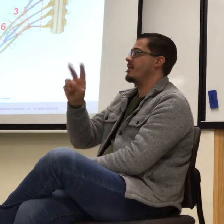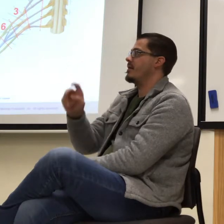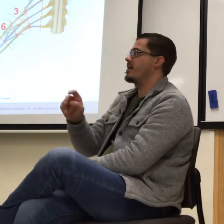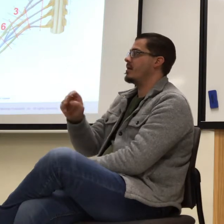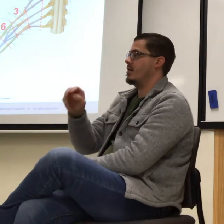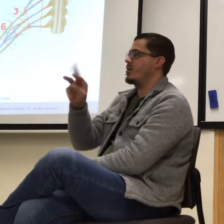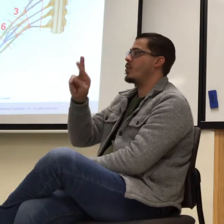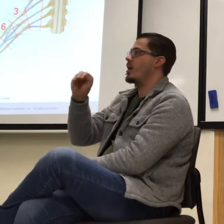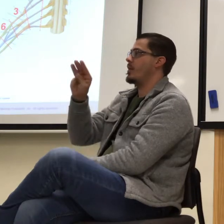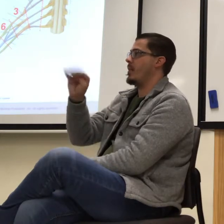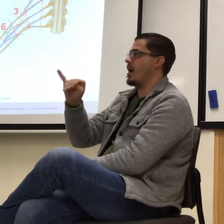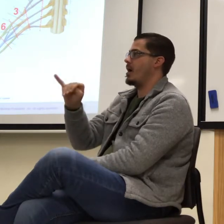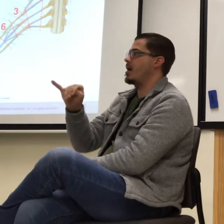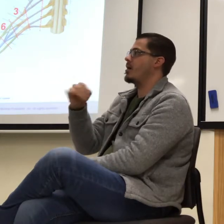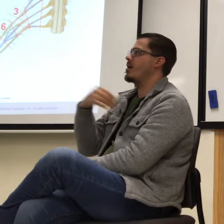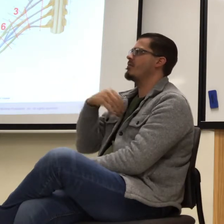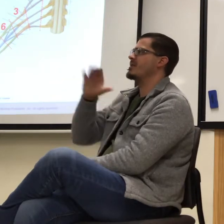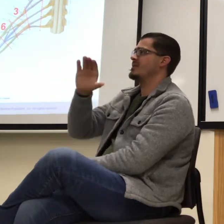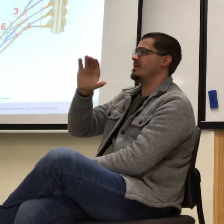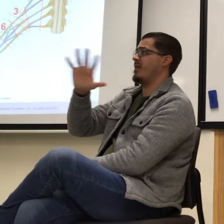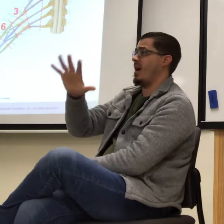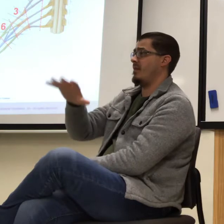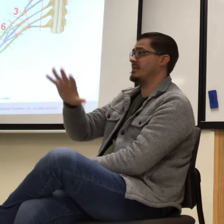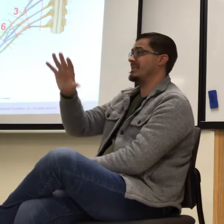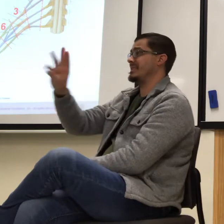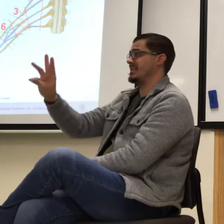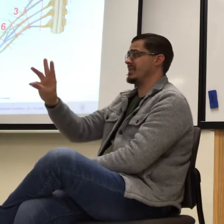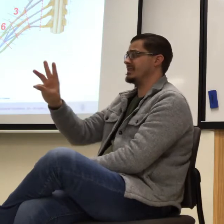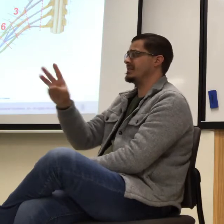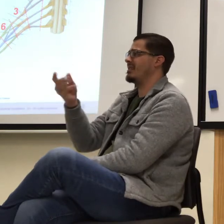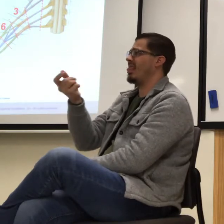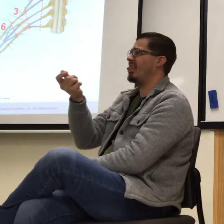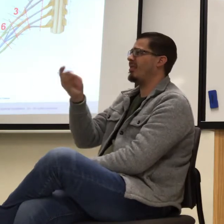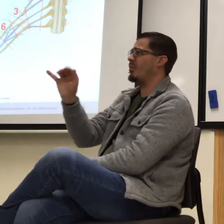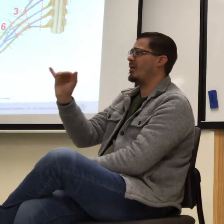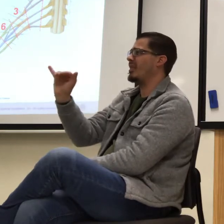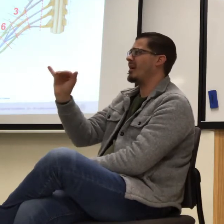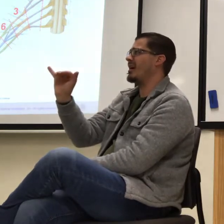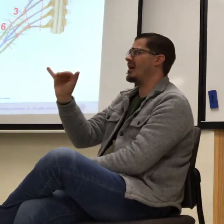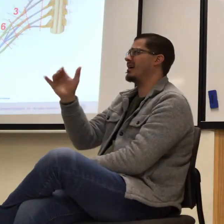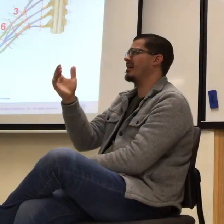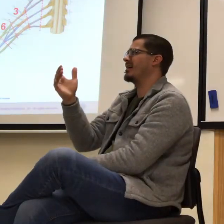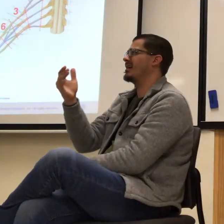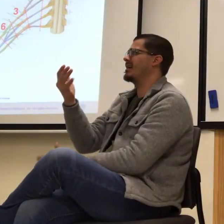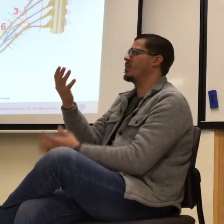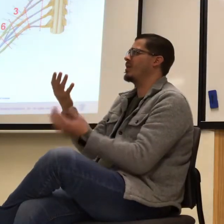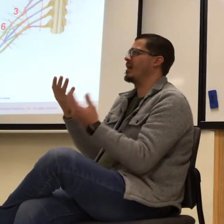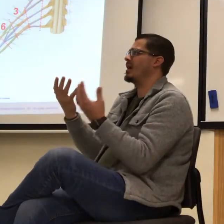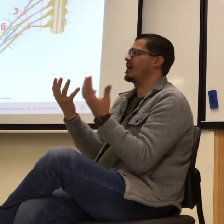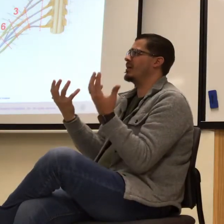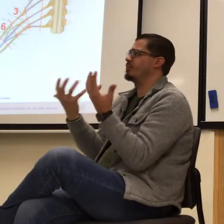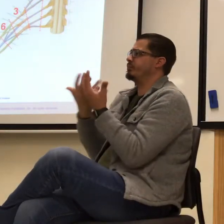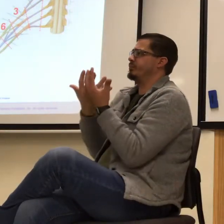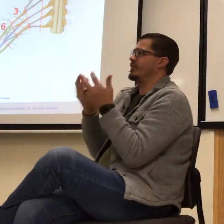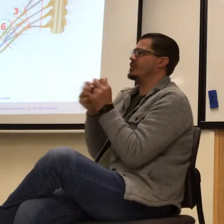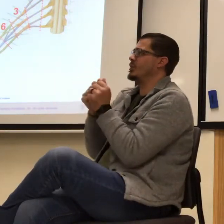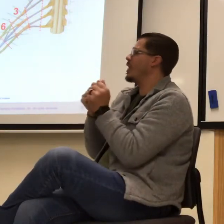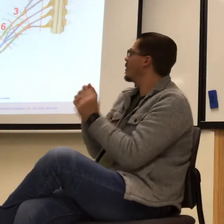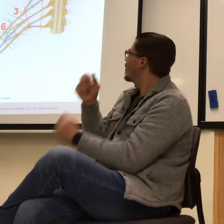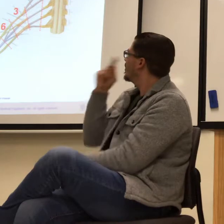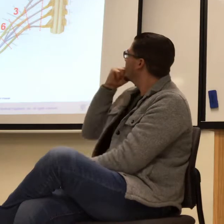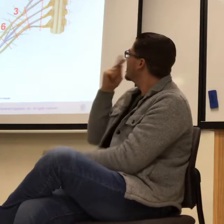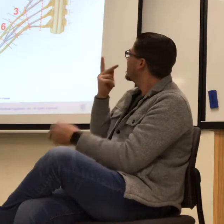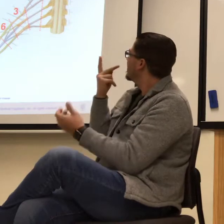rami. So we have like C5 and C6, they kind of like merge together, as you can see in the